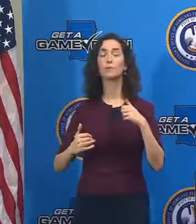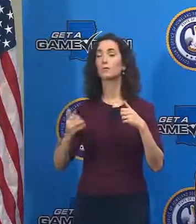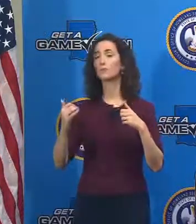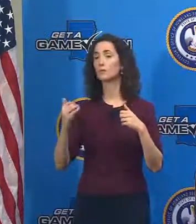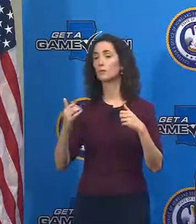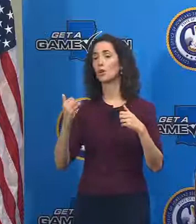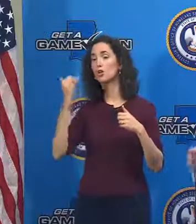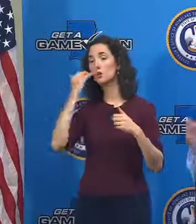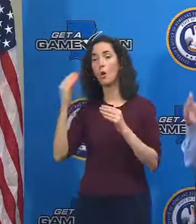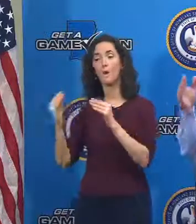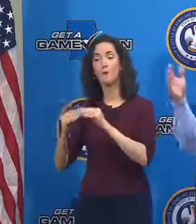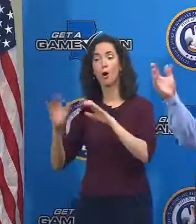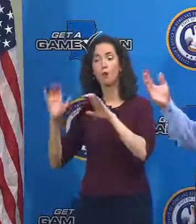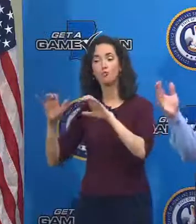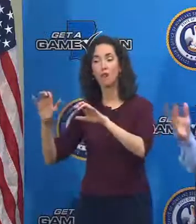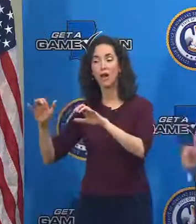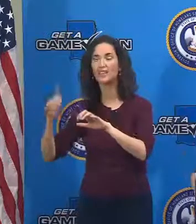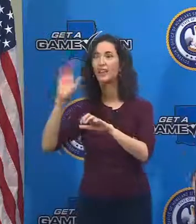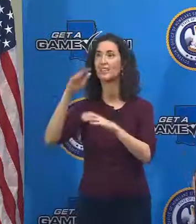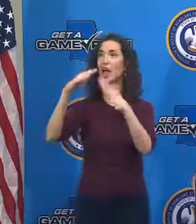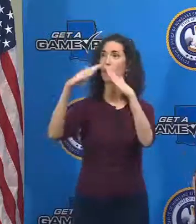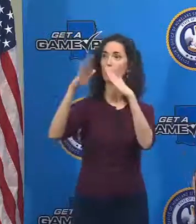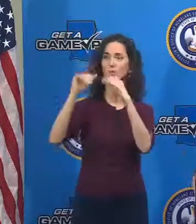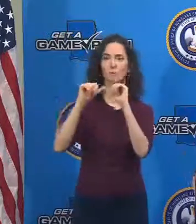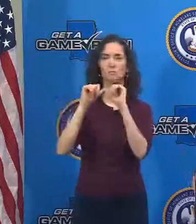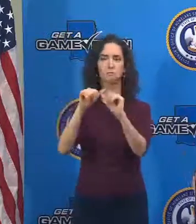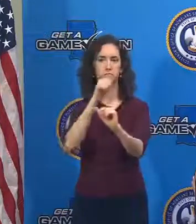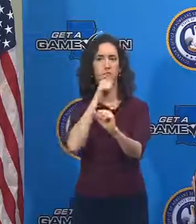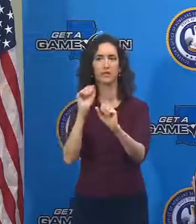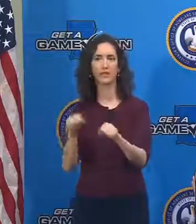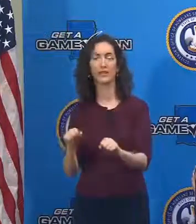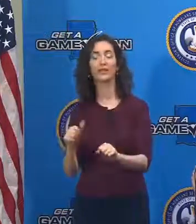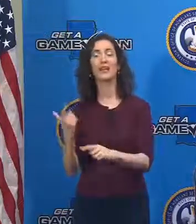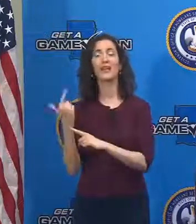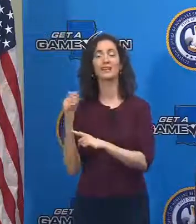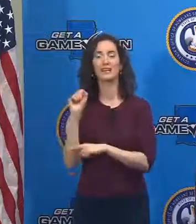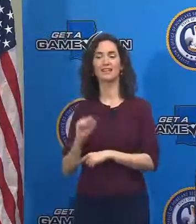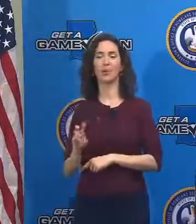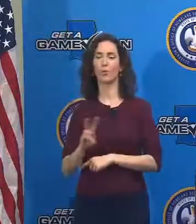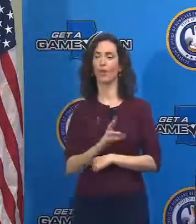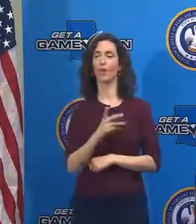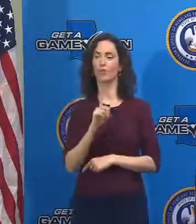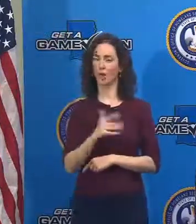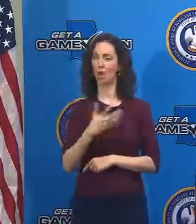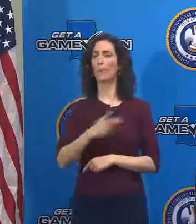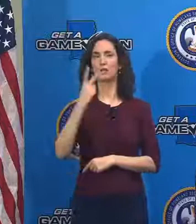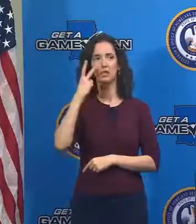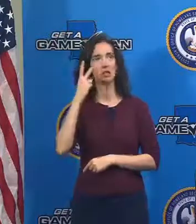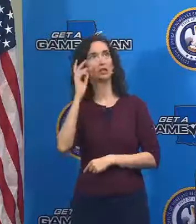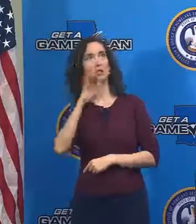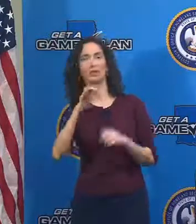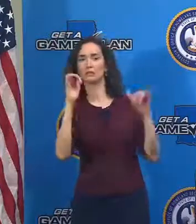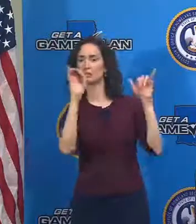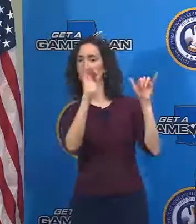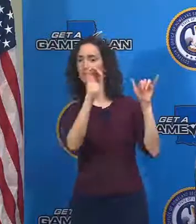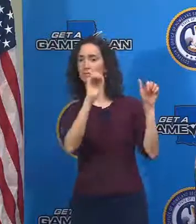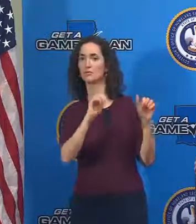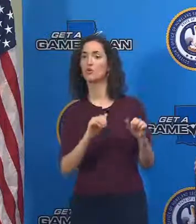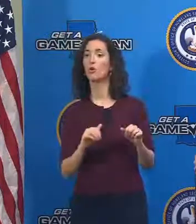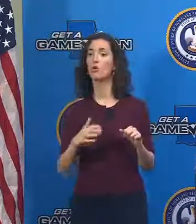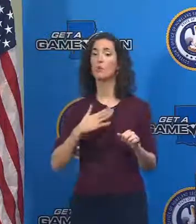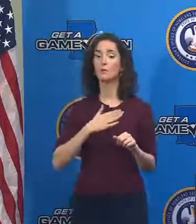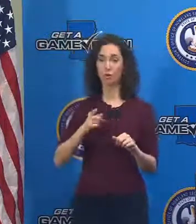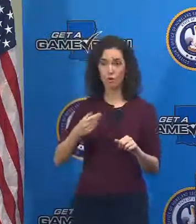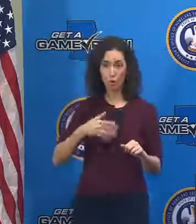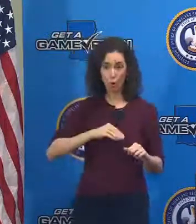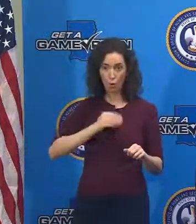damage of additional storms. We saw that last year in southwest Louisiana. And so I encourage homeowners to take advantage of the program. And